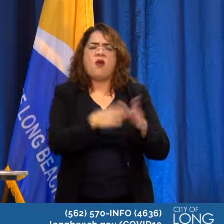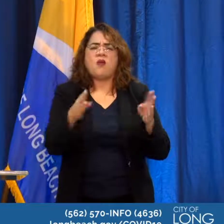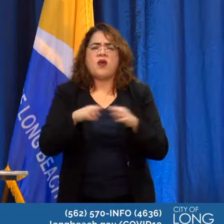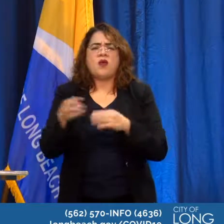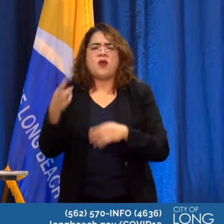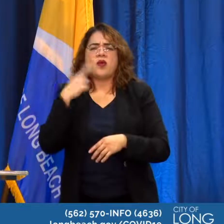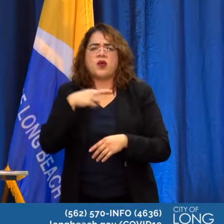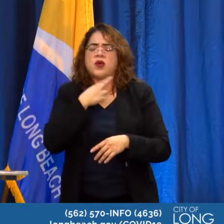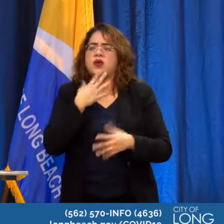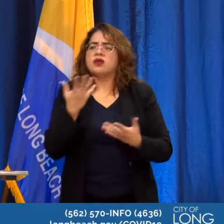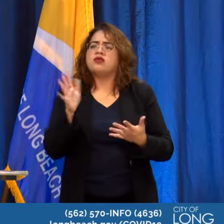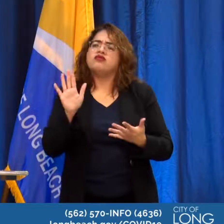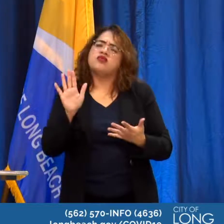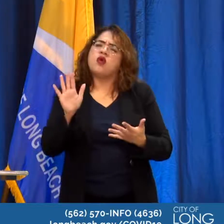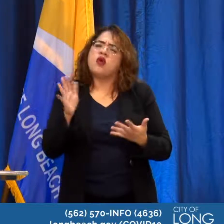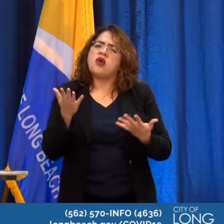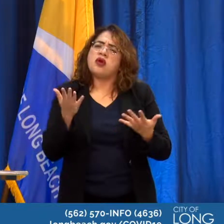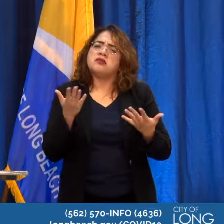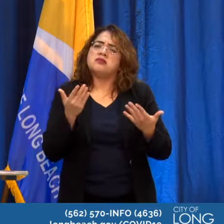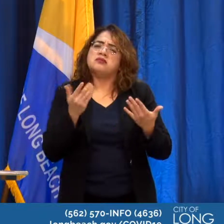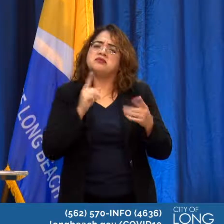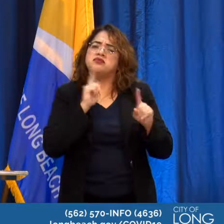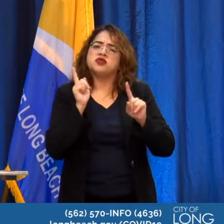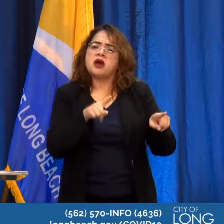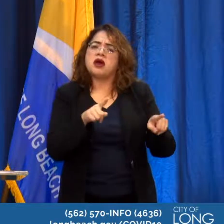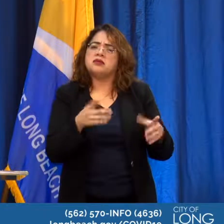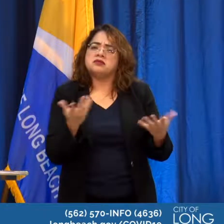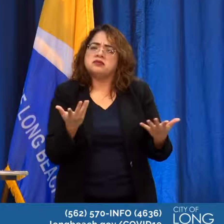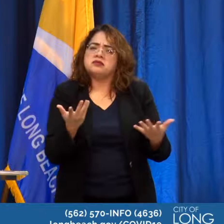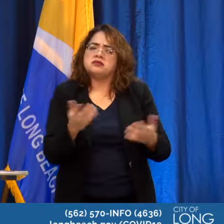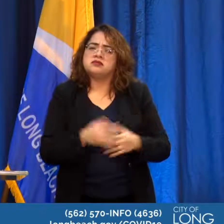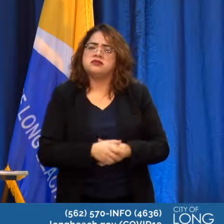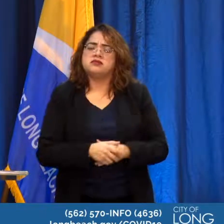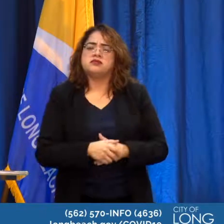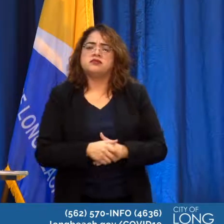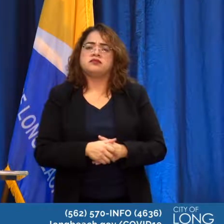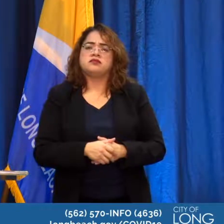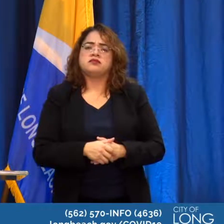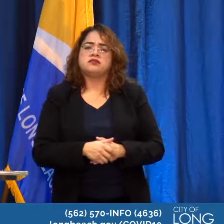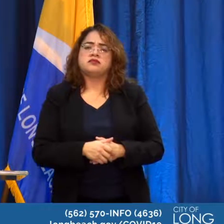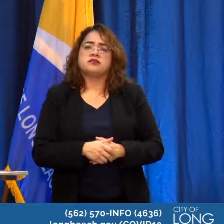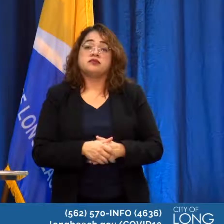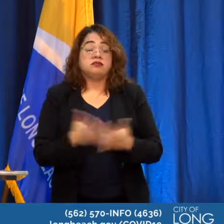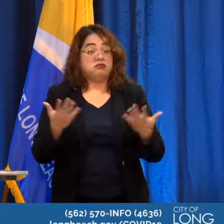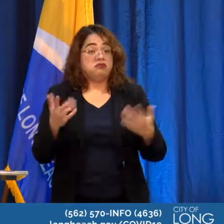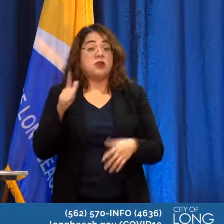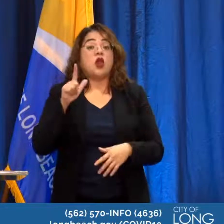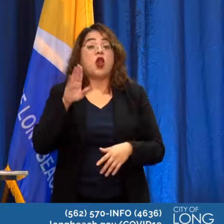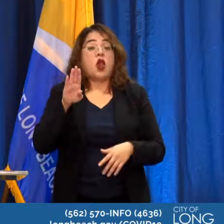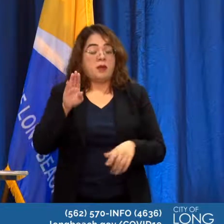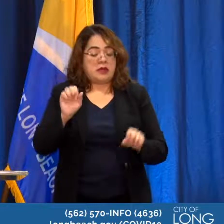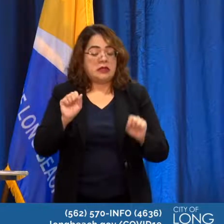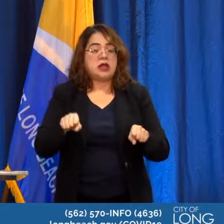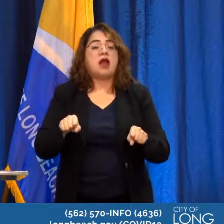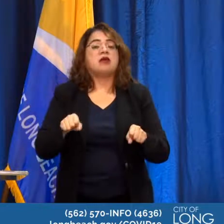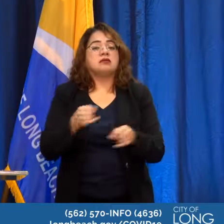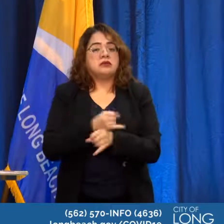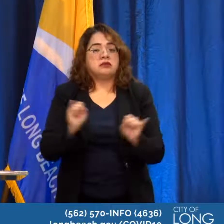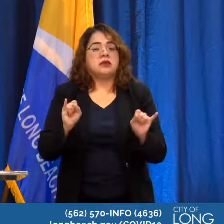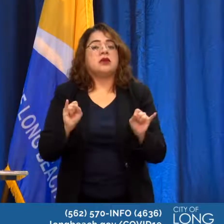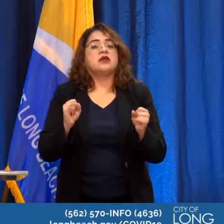response to the people protesting, saying Long Beach can act on its own? Well, it's true, Long Beach can act on its